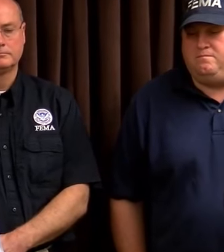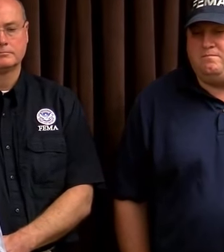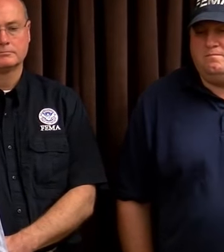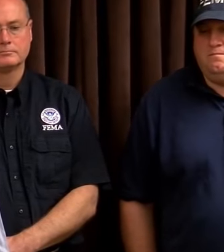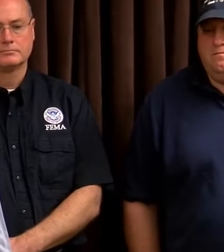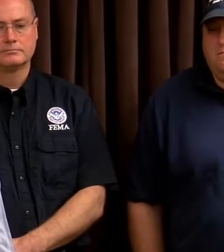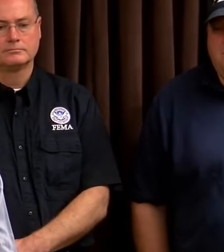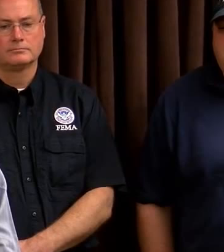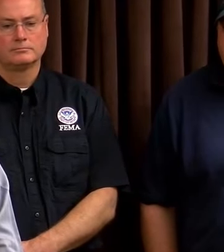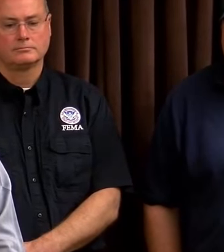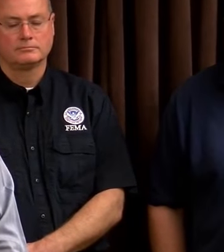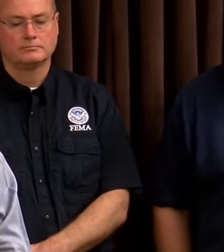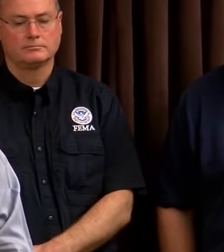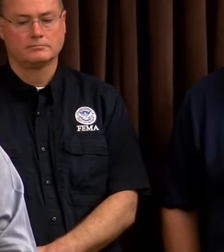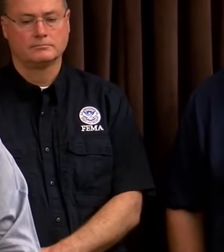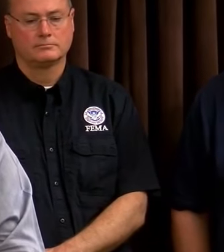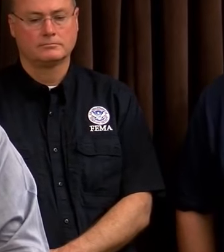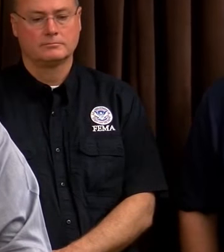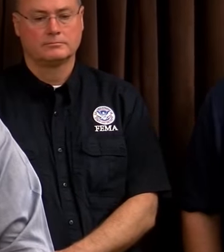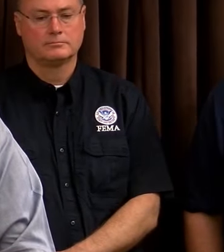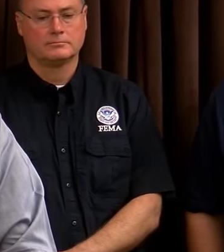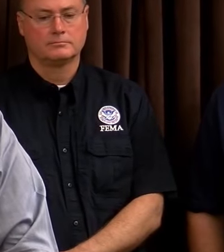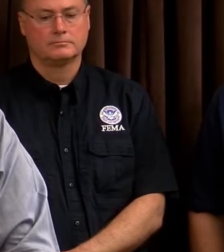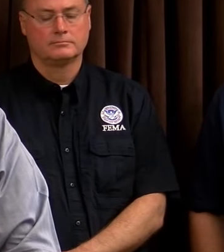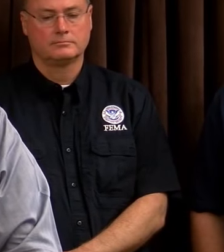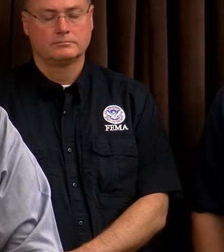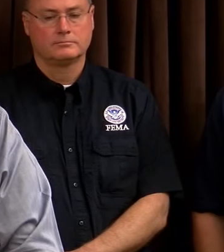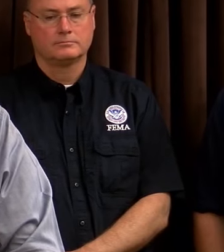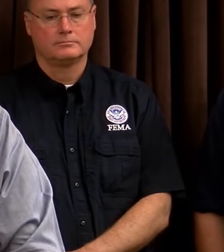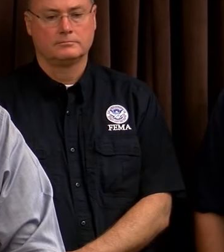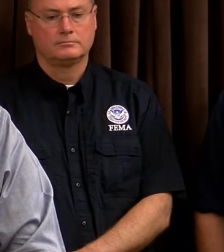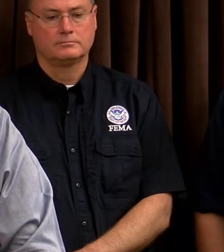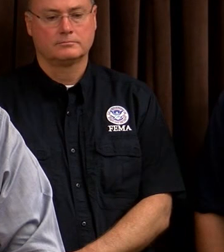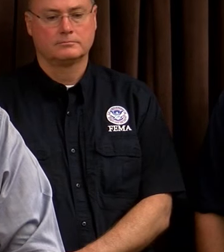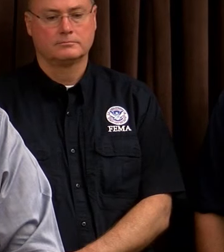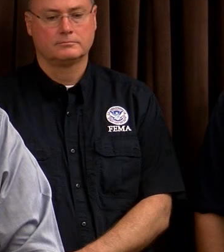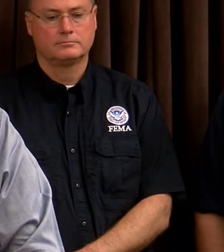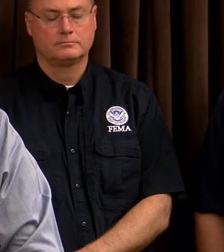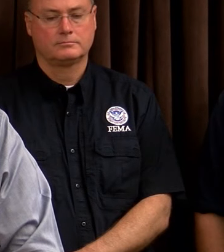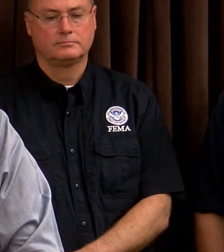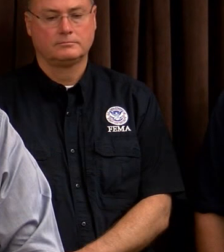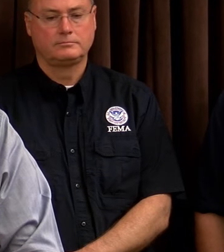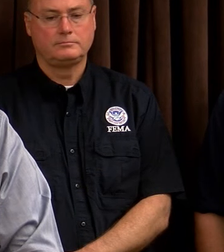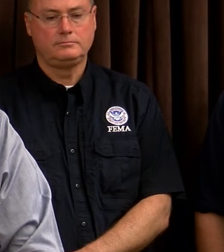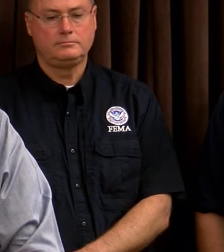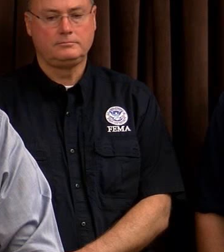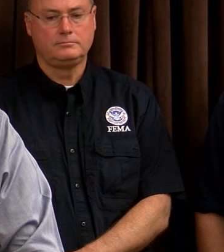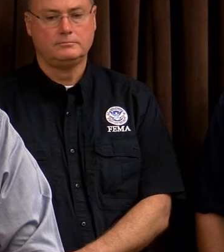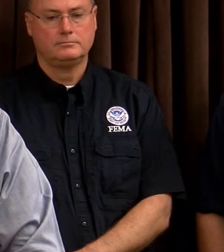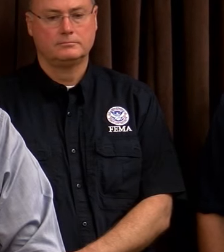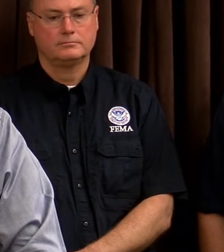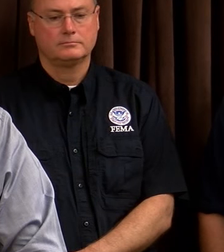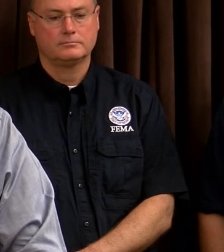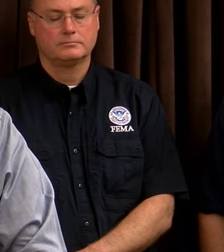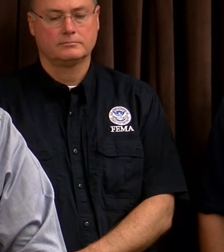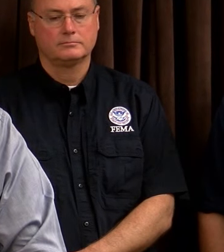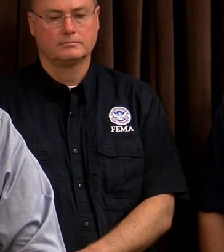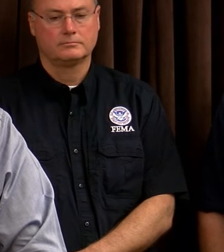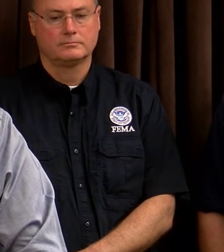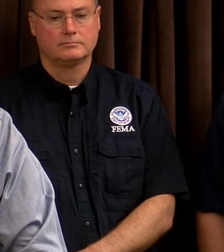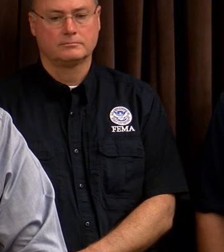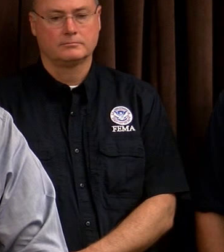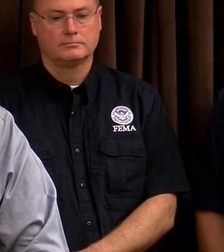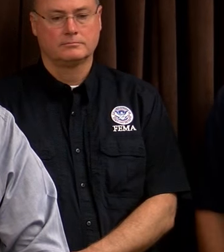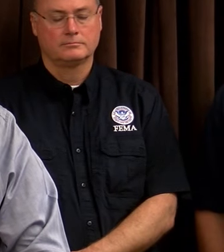here because of the declaration signed by the president. PG&E has done a phenomenal job. They've been here less than a week, and I think